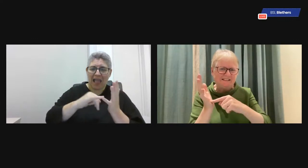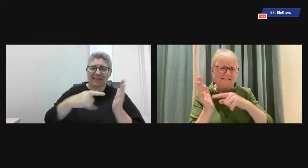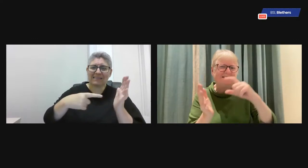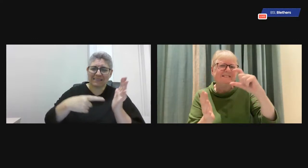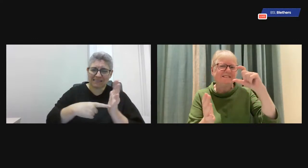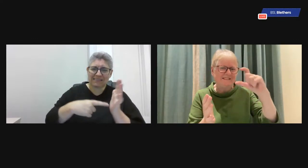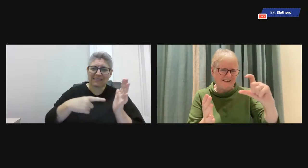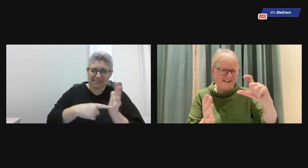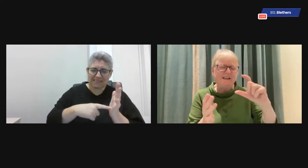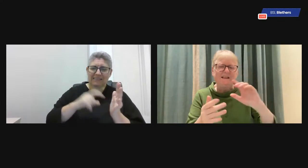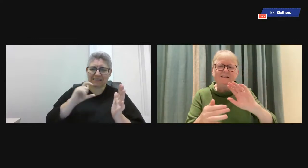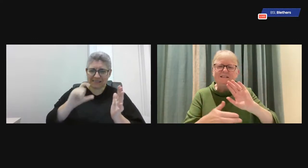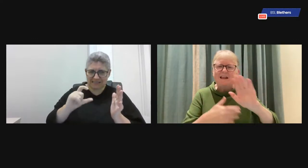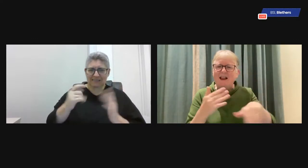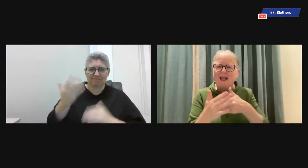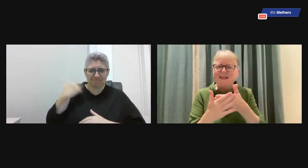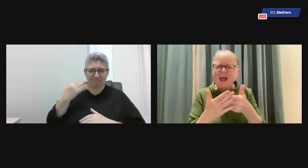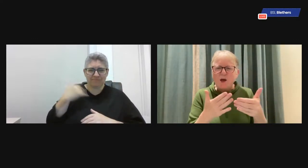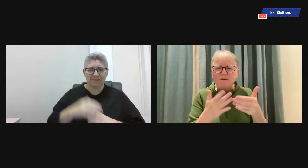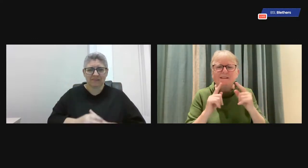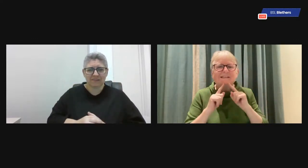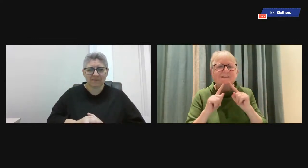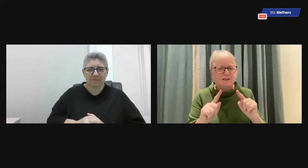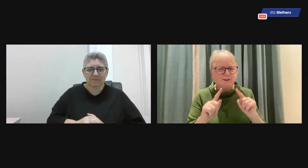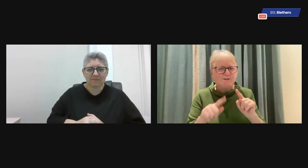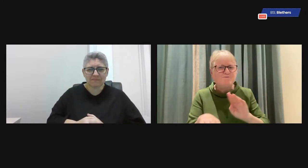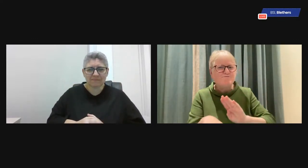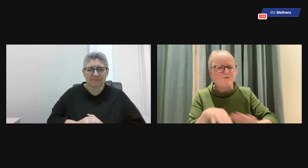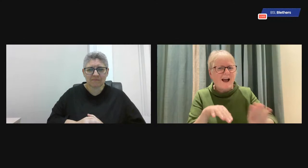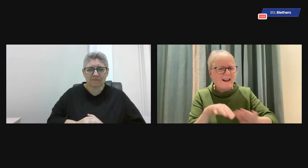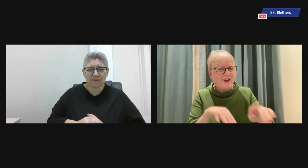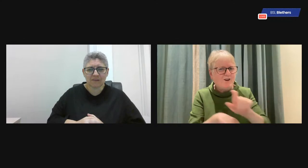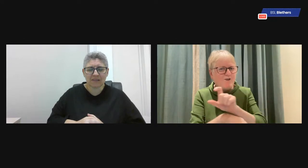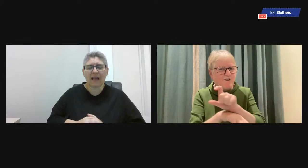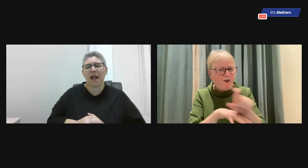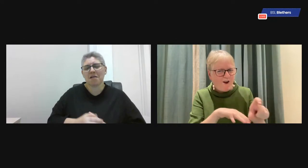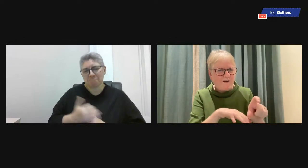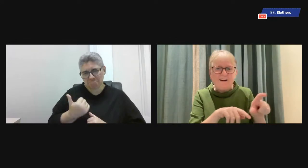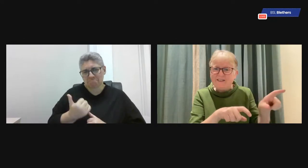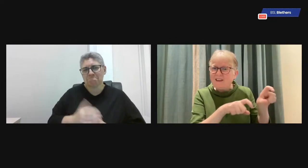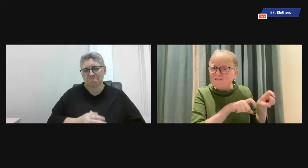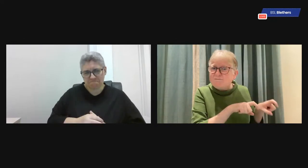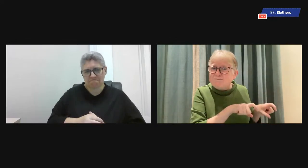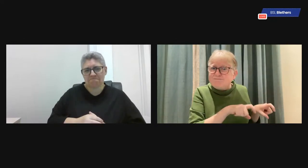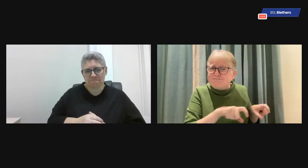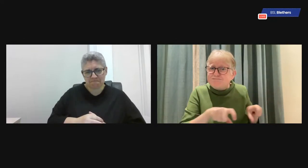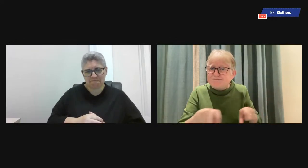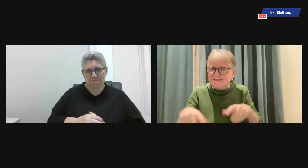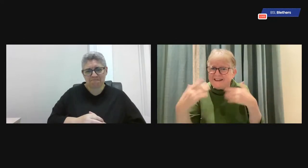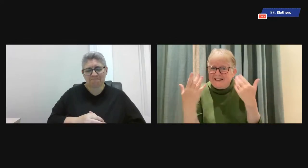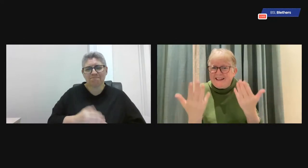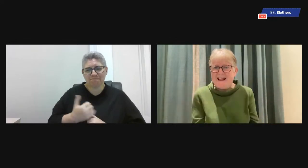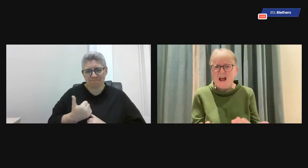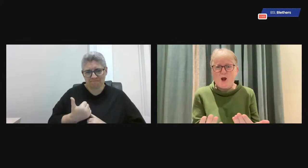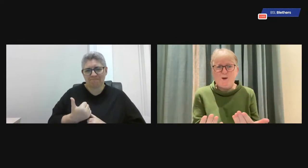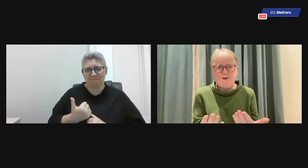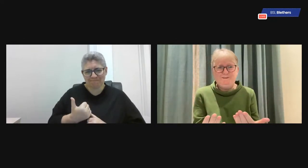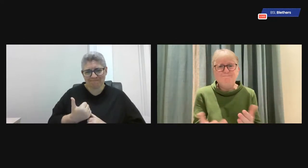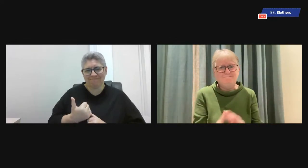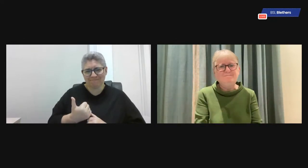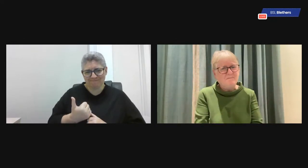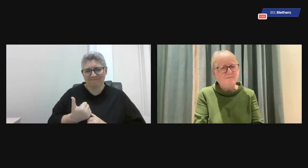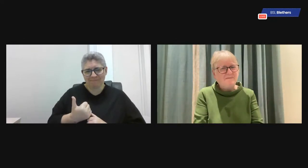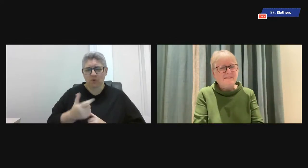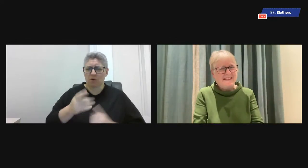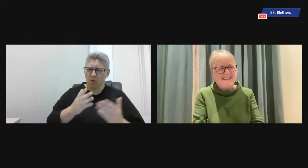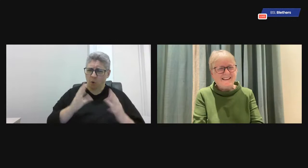was called the STTC at that time. Right. Sign Language Teacher Training Course, which is still ongoing